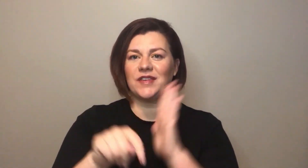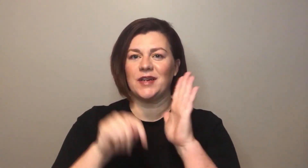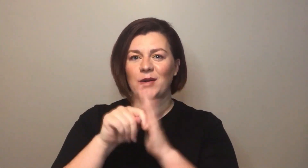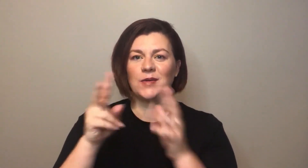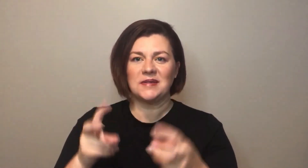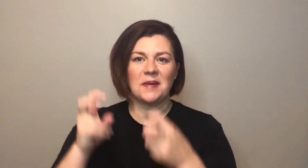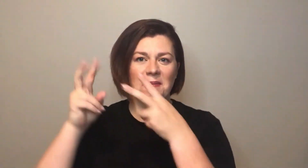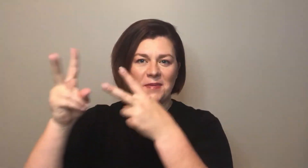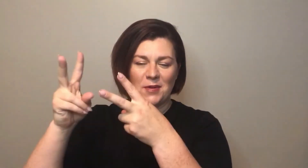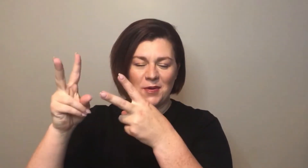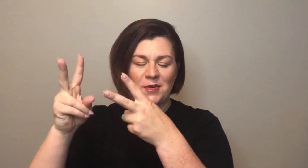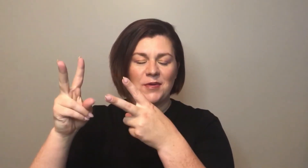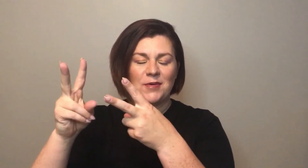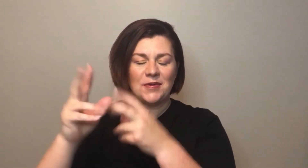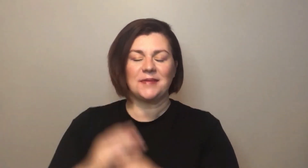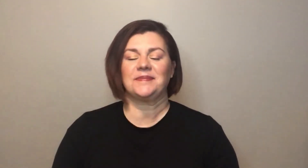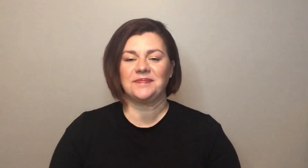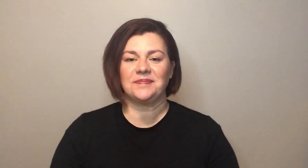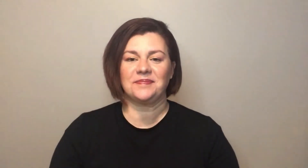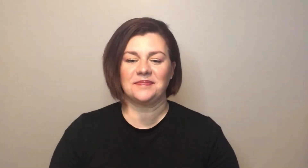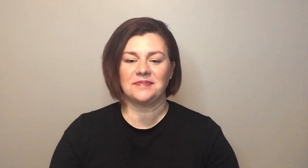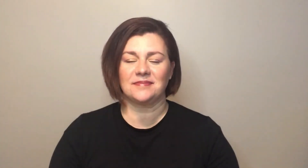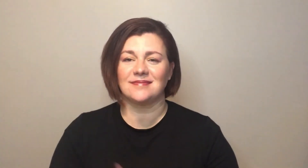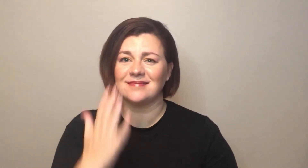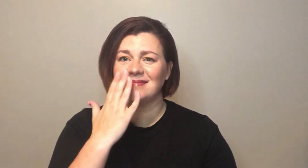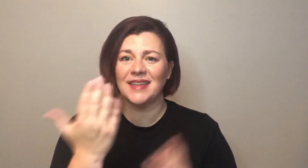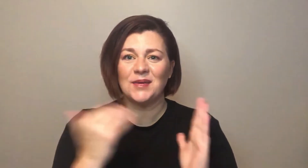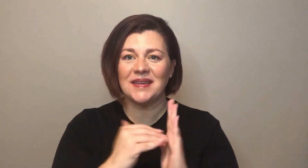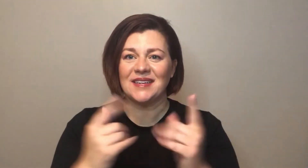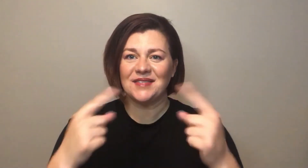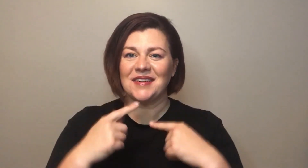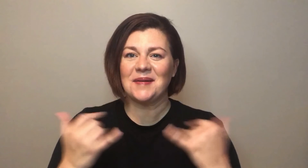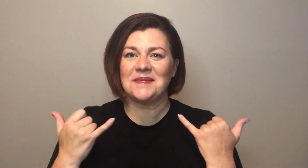about the new videos that I'm uploading. So thank you again, you